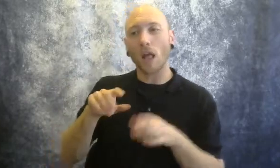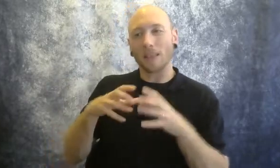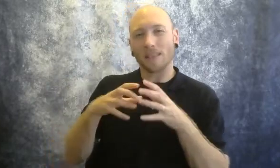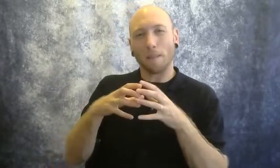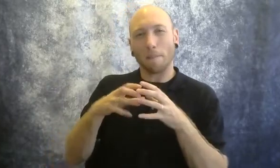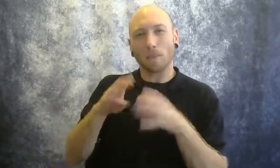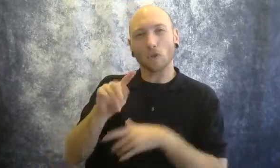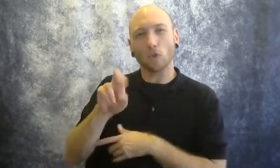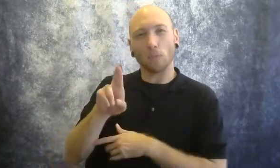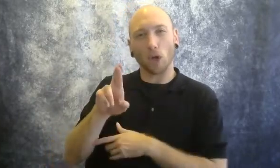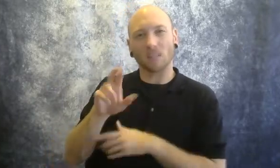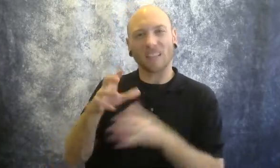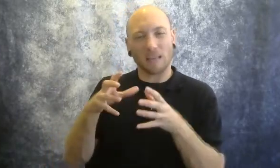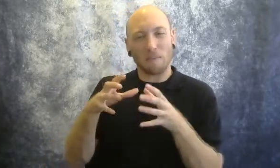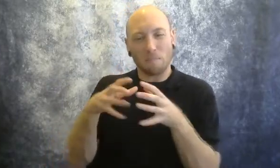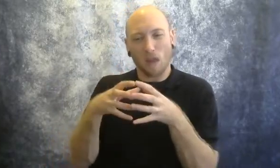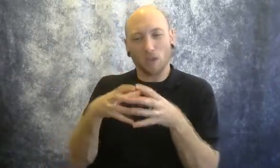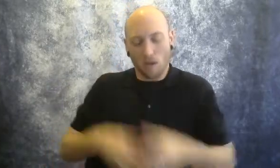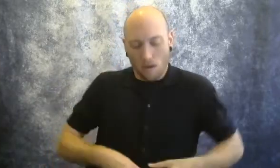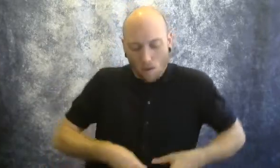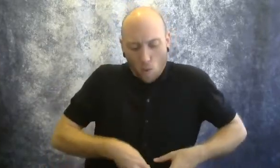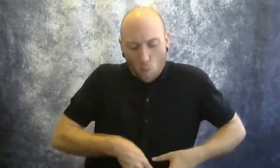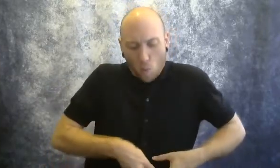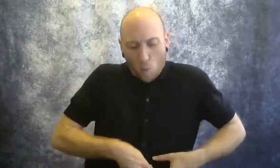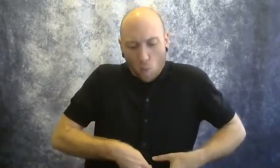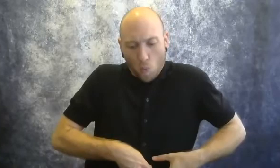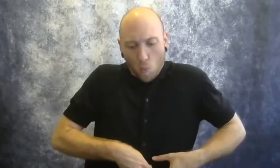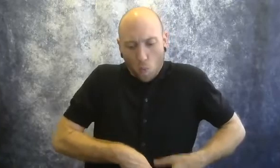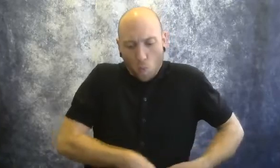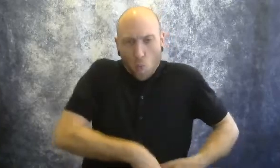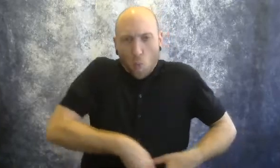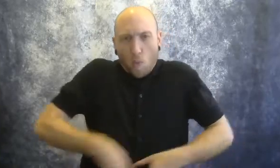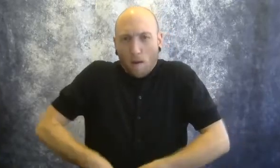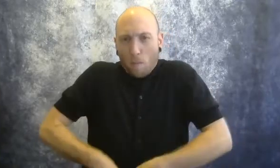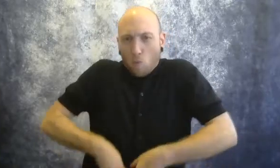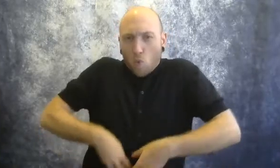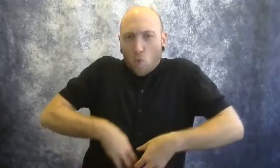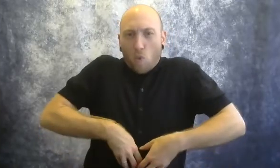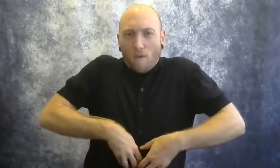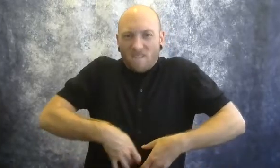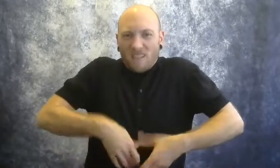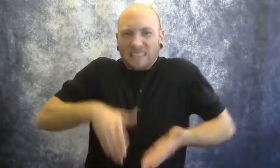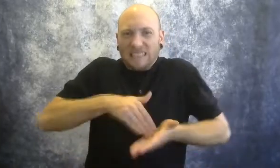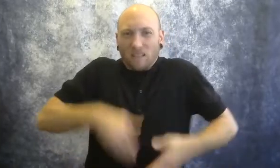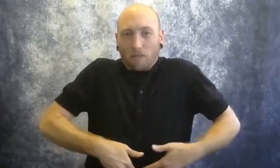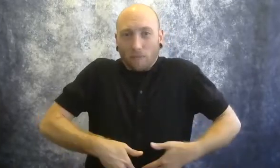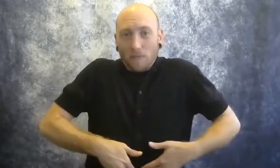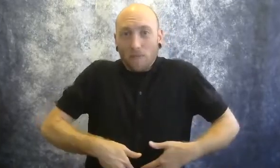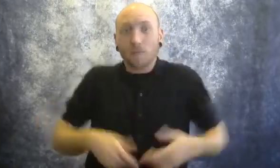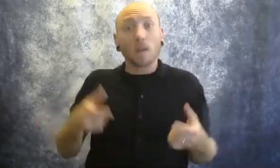that thing gathered itself into a ball and it moved. It moved from where the appendix is to the middle of her stomach. And what